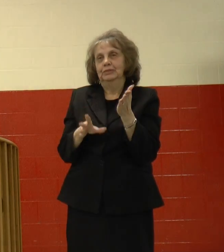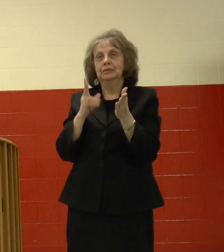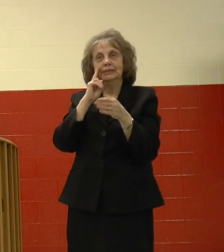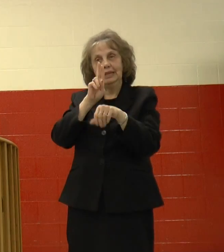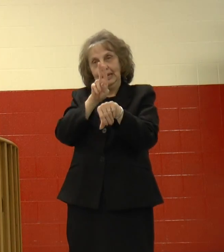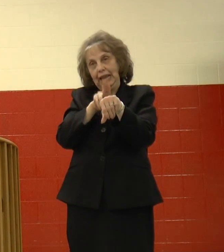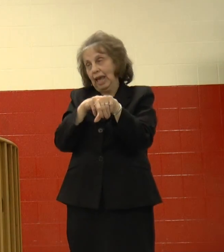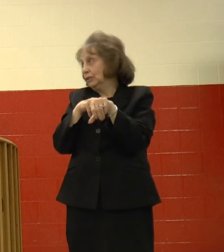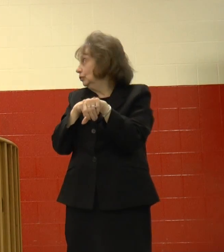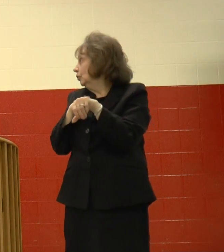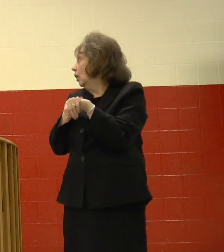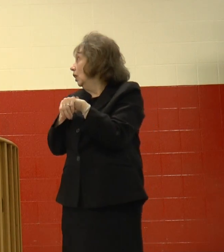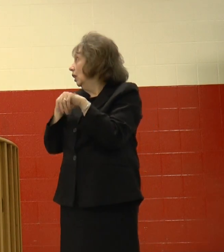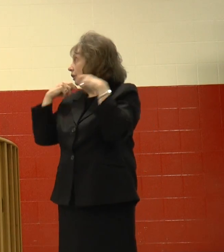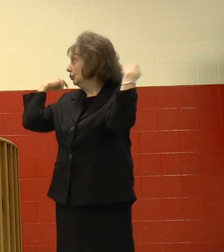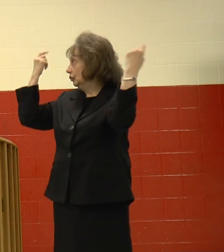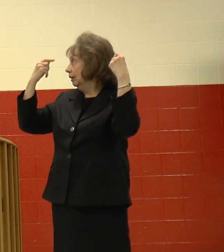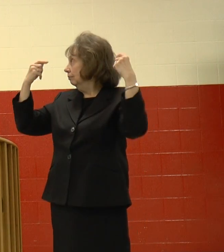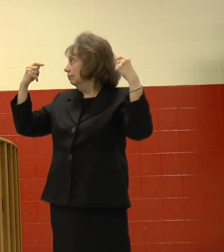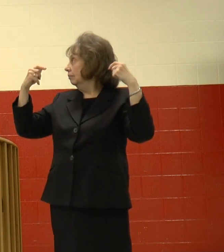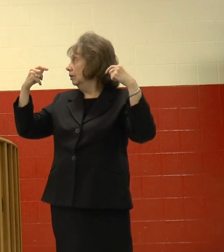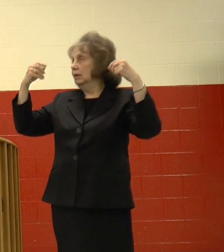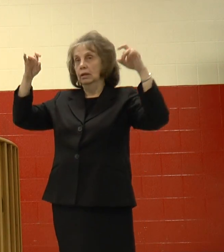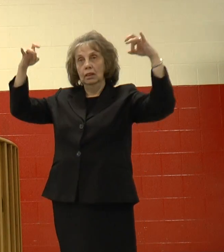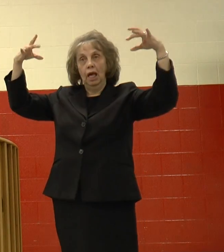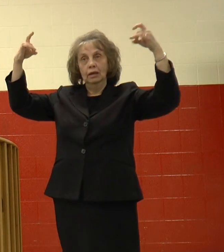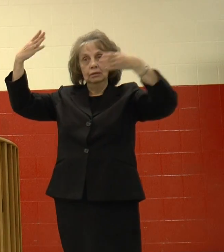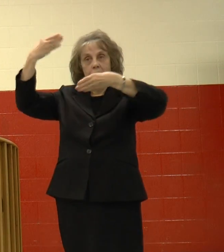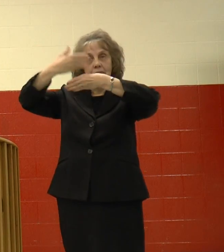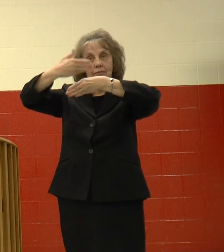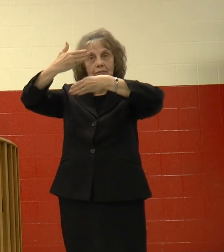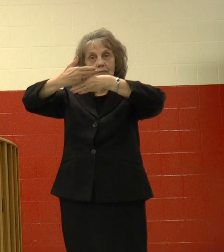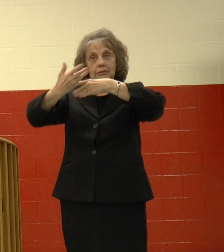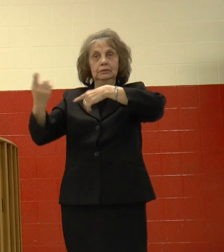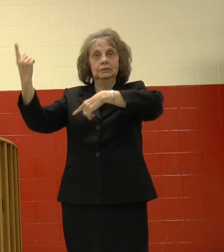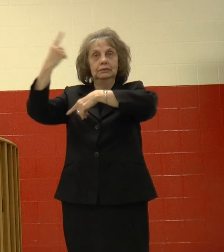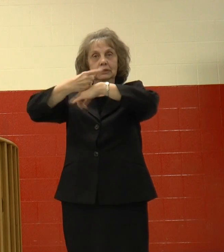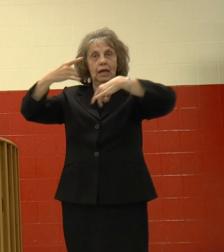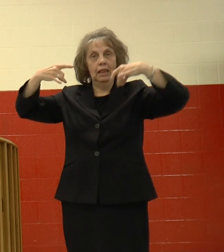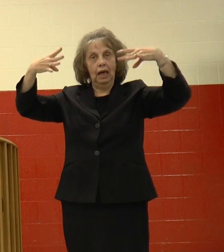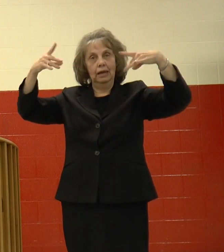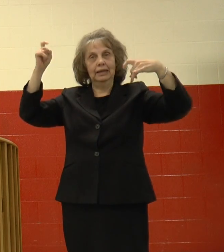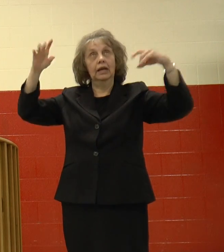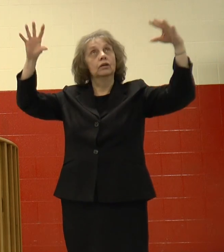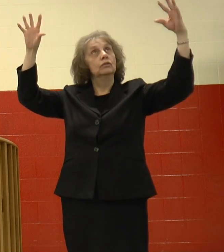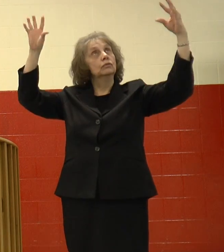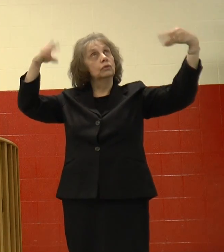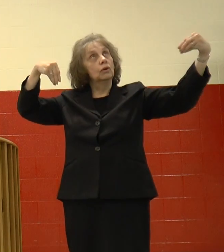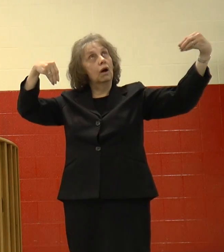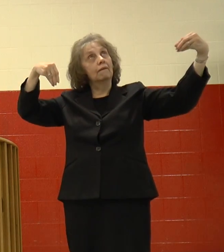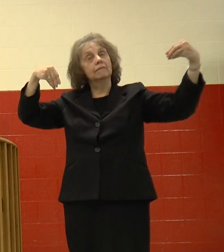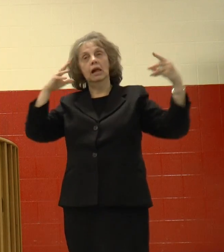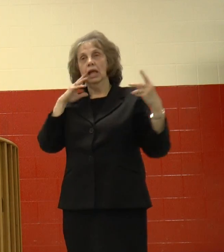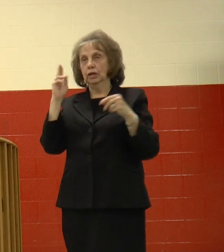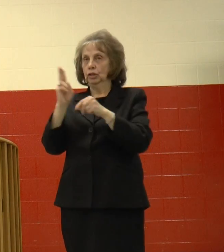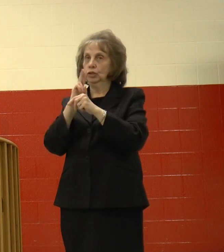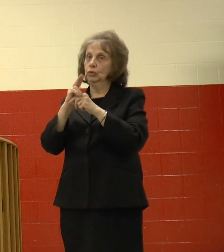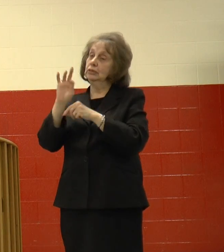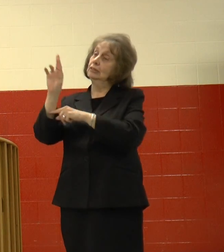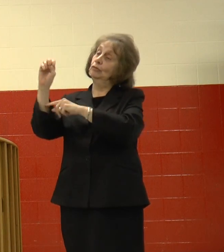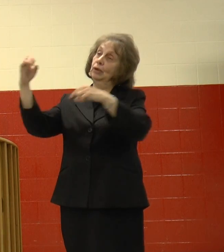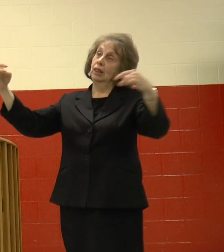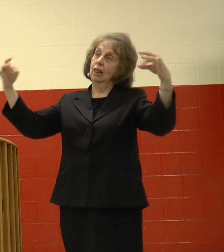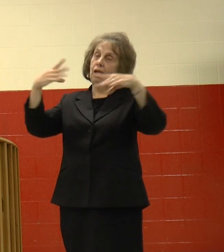natural gyms lit with natural light and with daylight sensors so we can turn off our electric lights and just use the free light of the